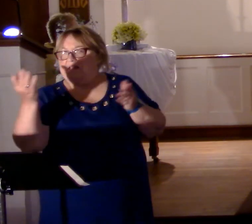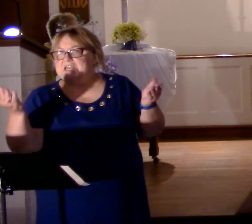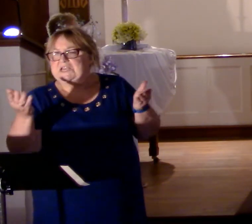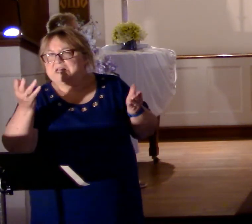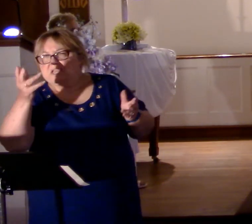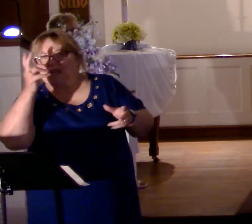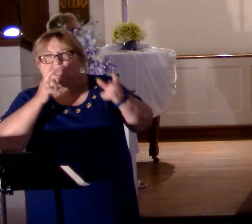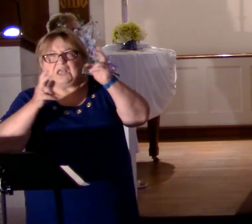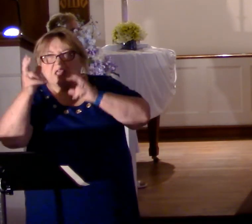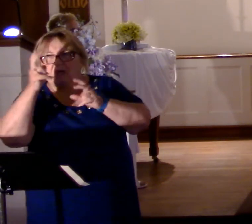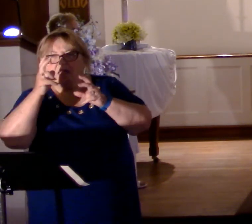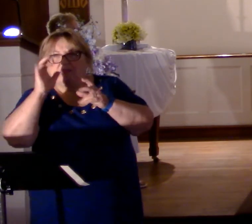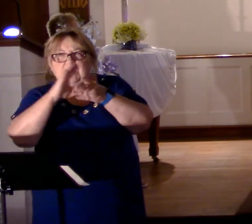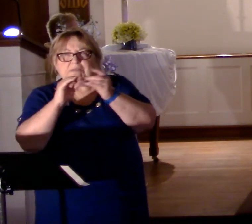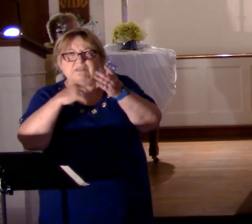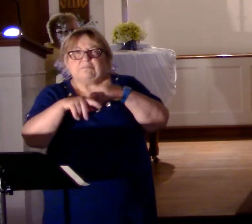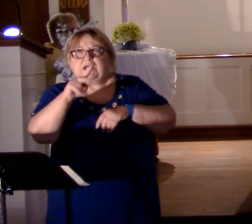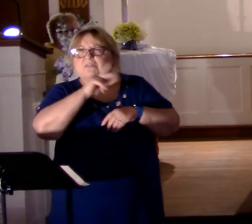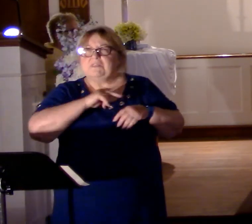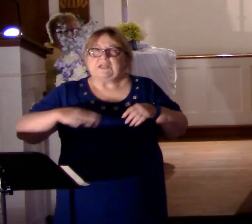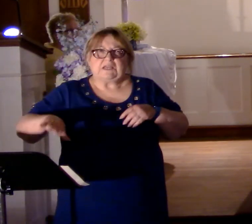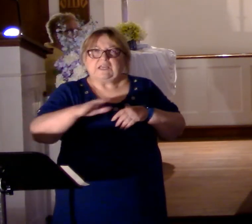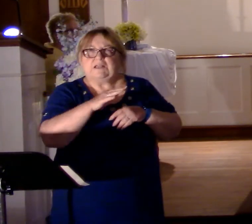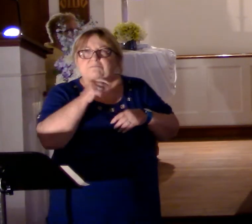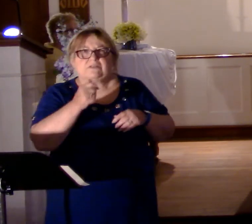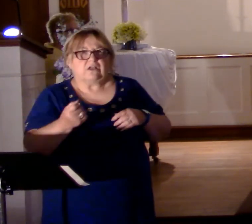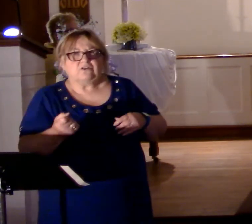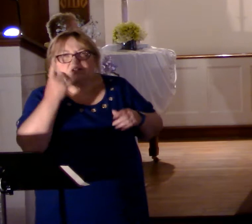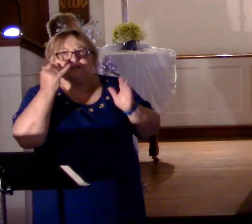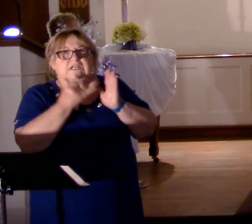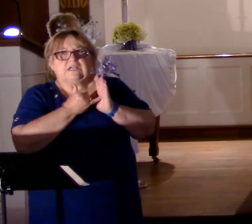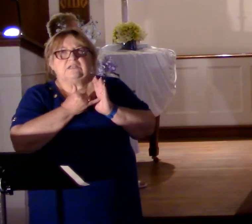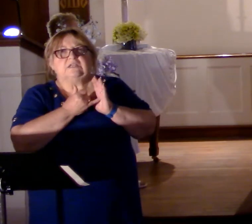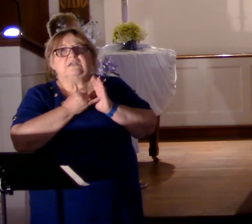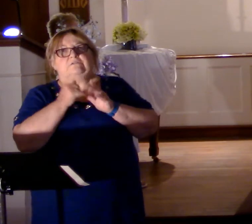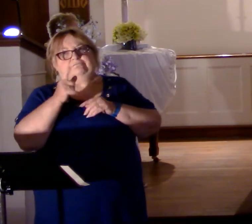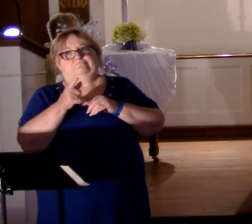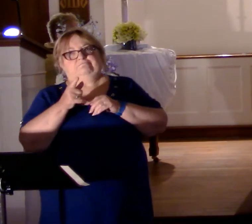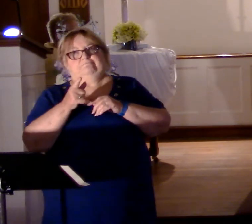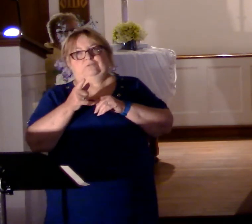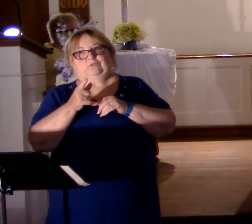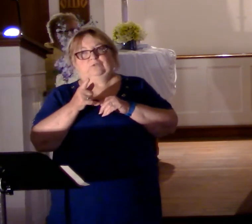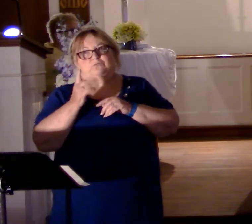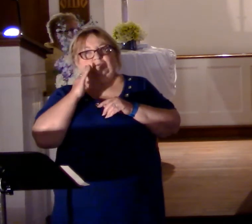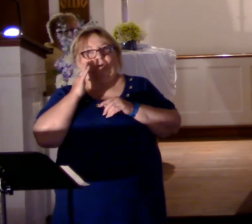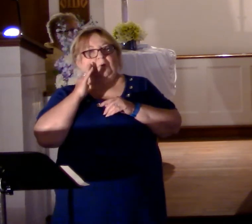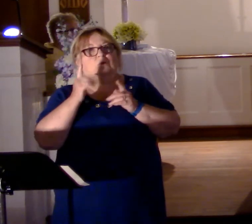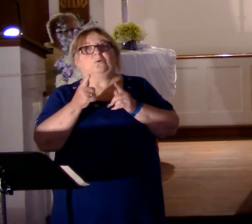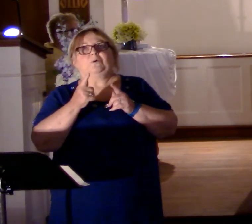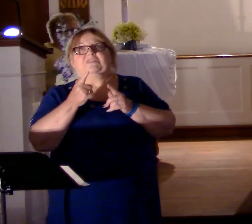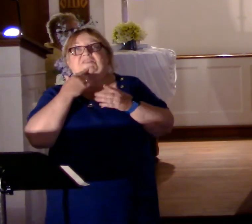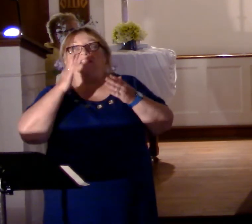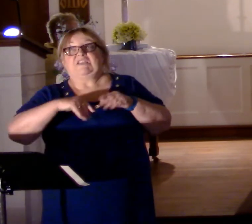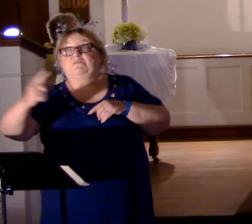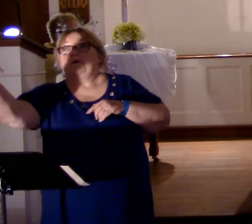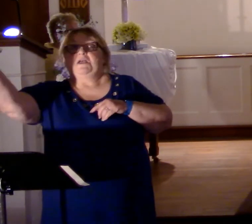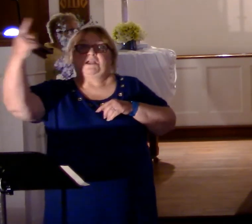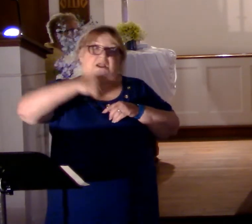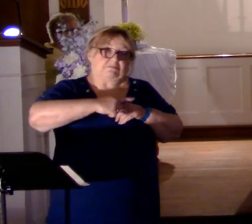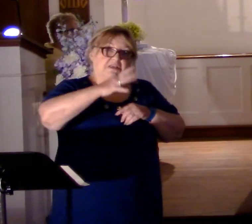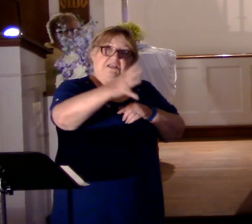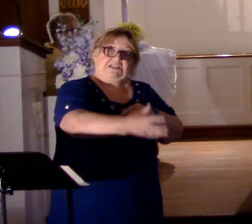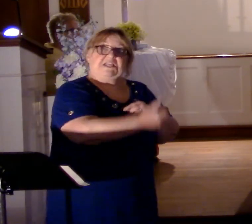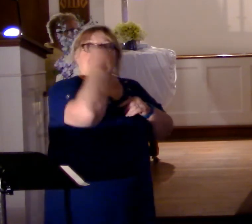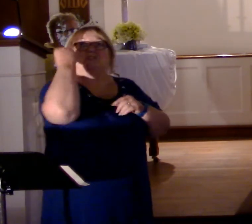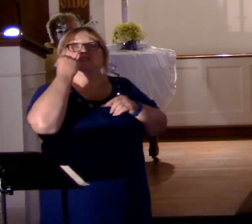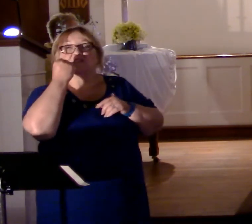hears the message about the kingdom and does not understand it, you heard it this morning, then the evil one comes in